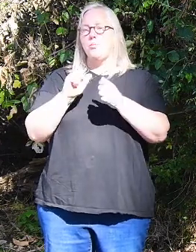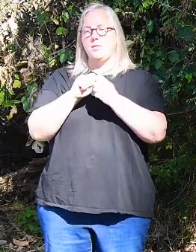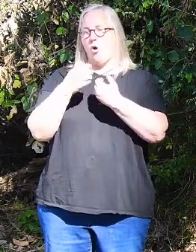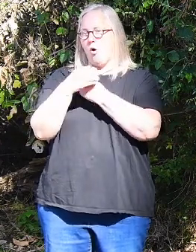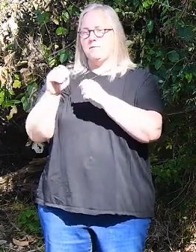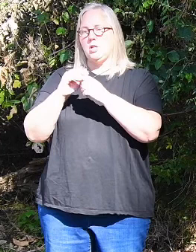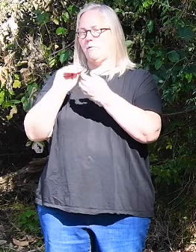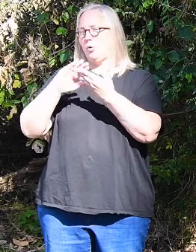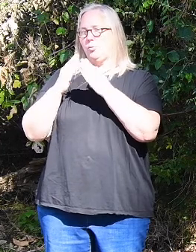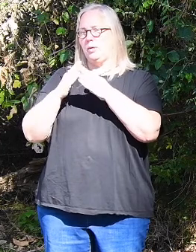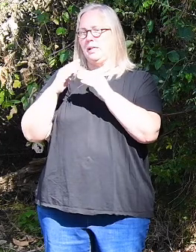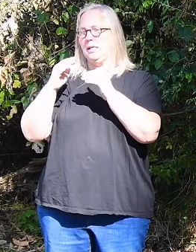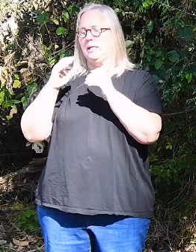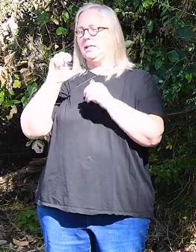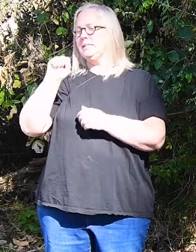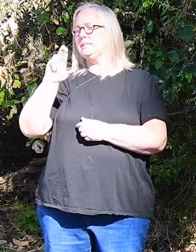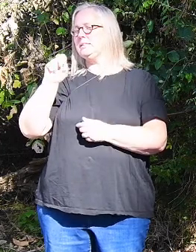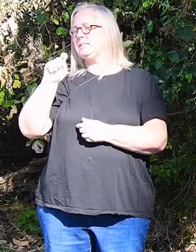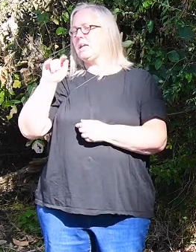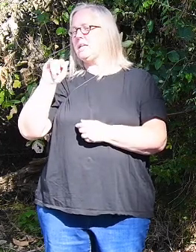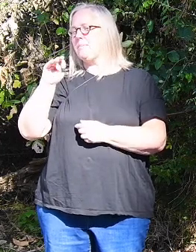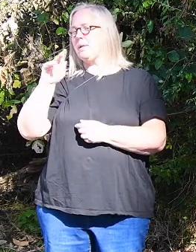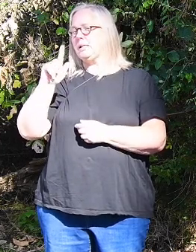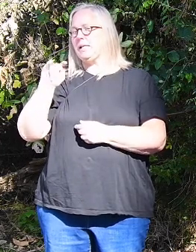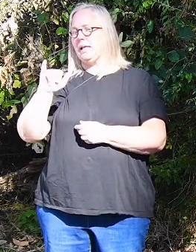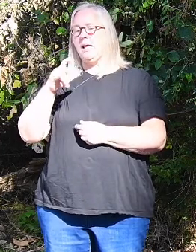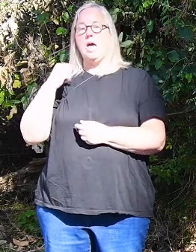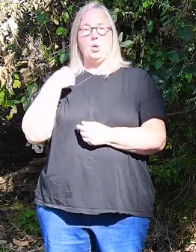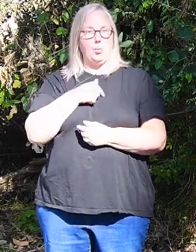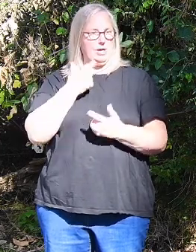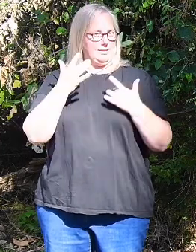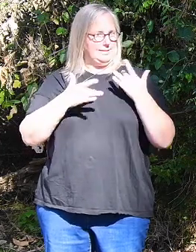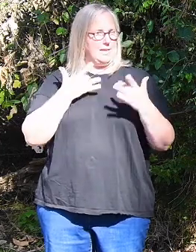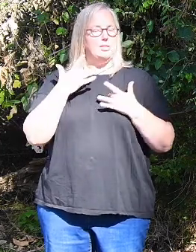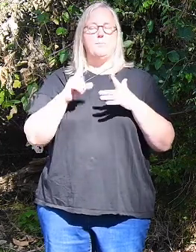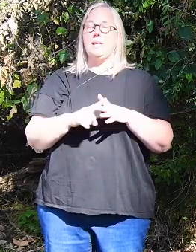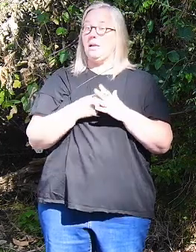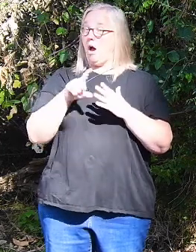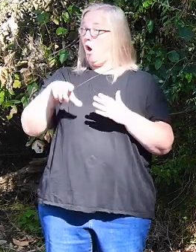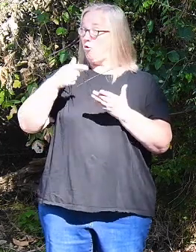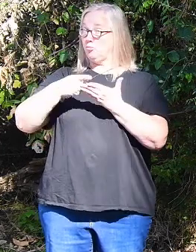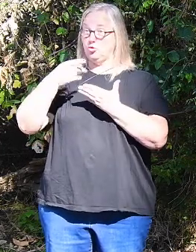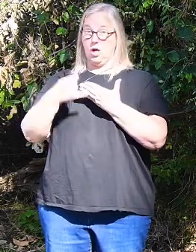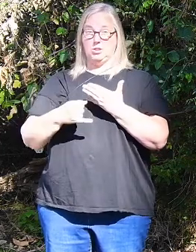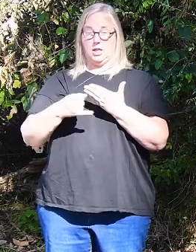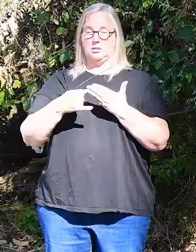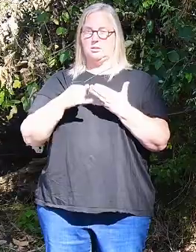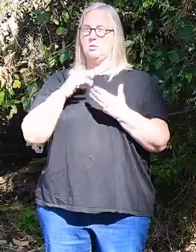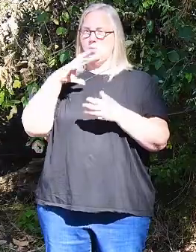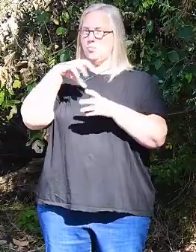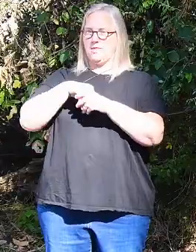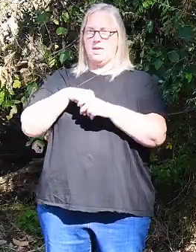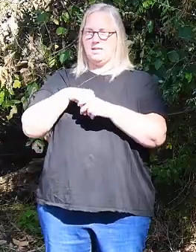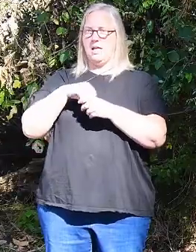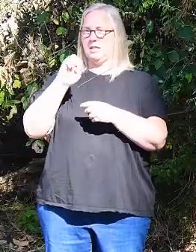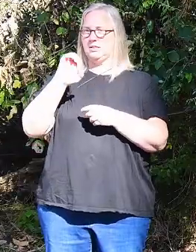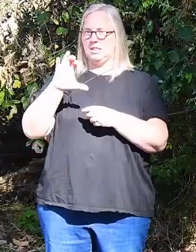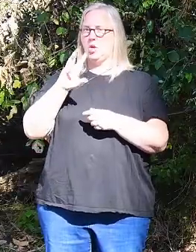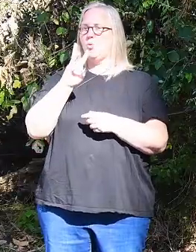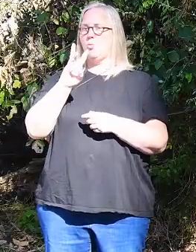Community Sustainability, and we're excited to begin another project within the Ellicott City watershed.